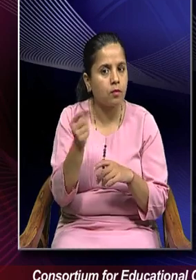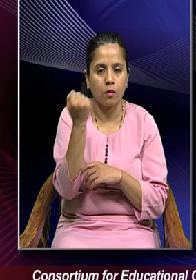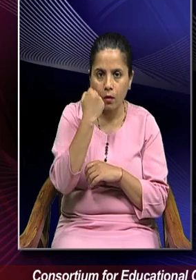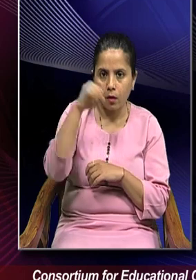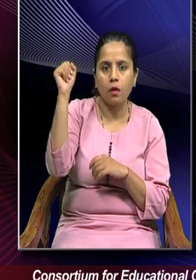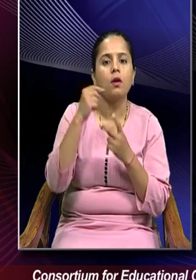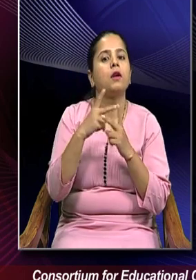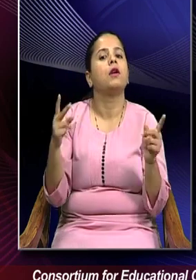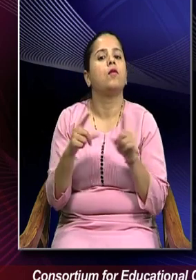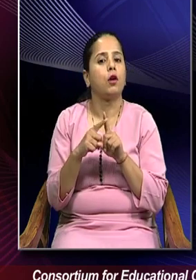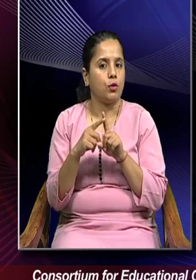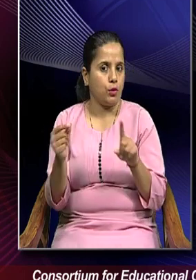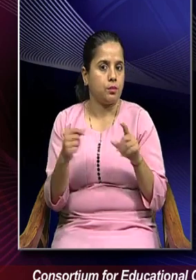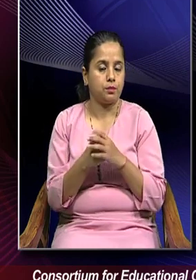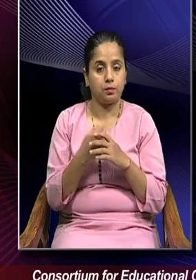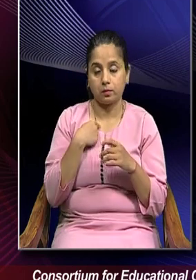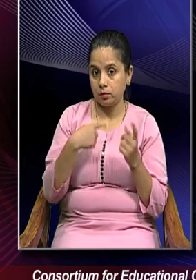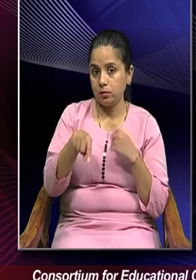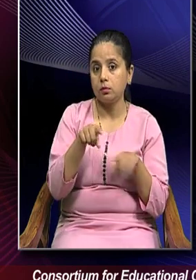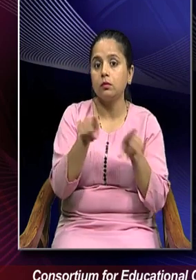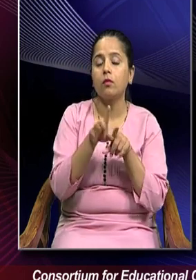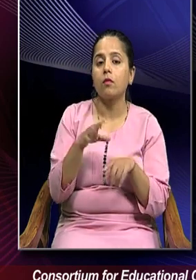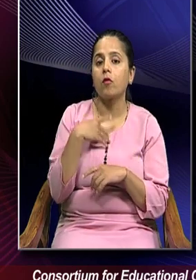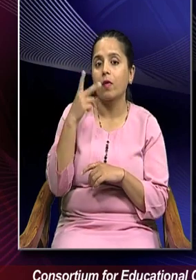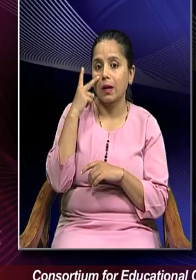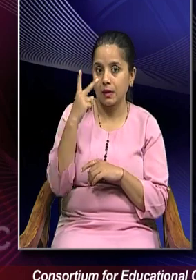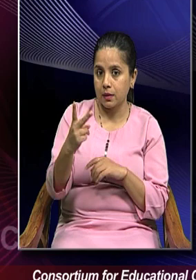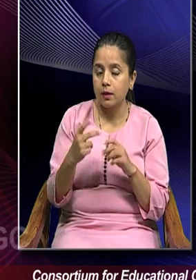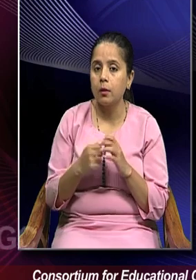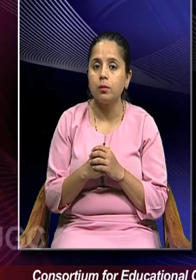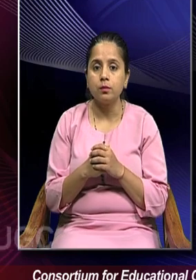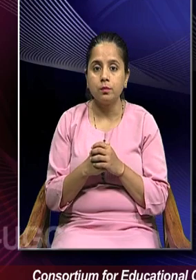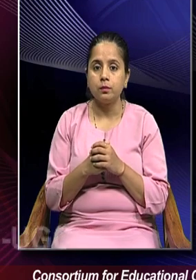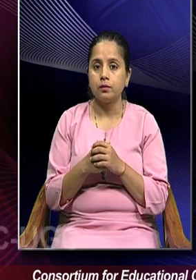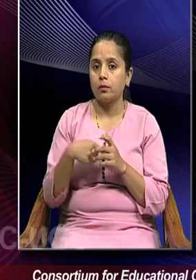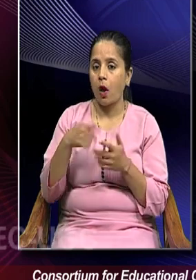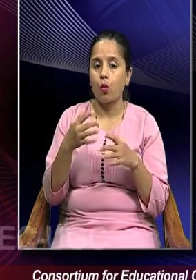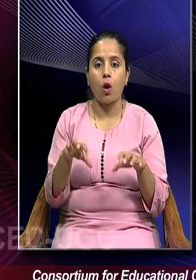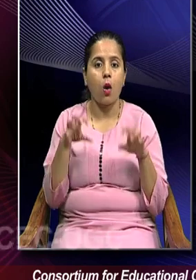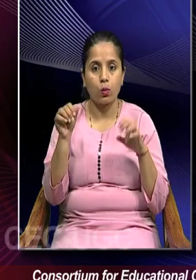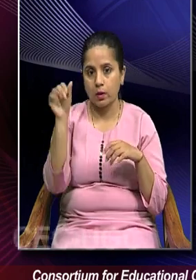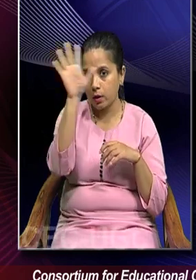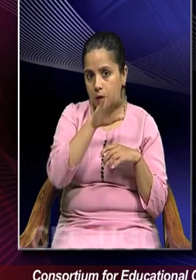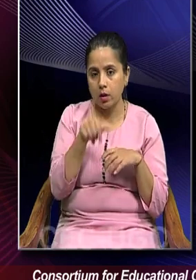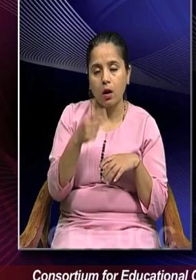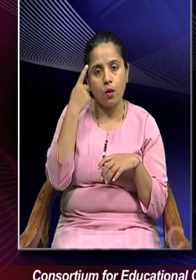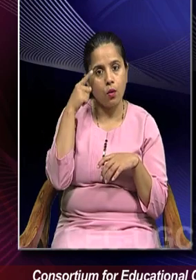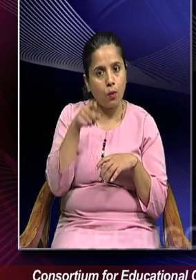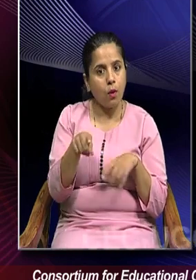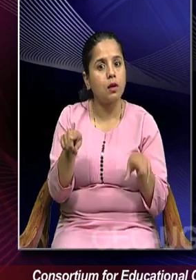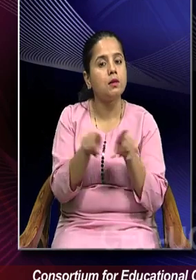movement. And we also see that how Constitution of India, for that matter, it